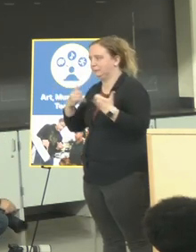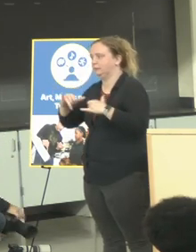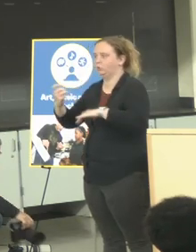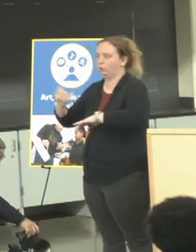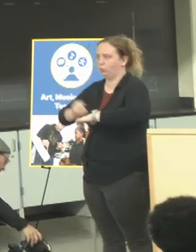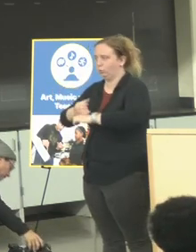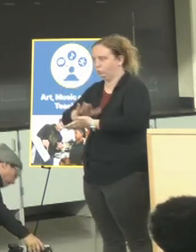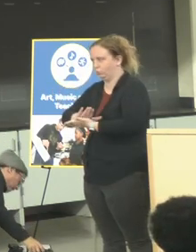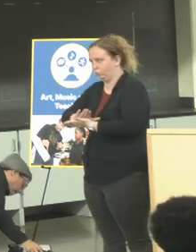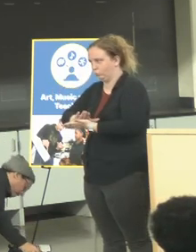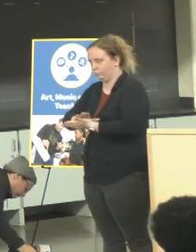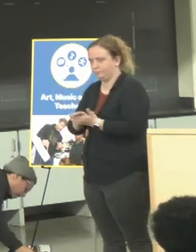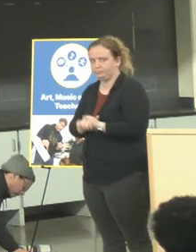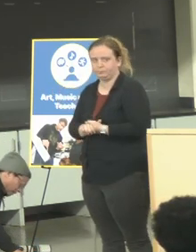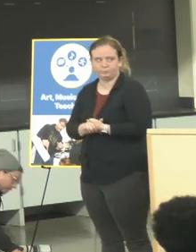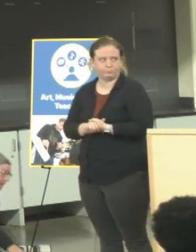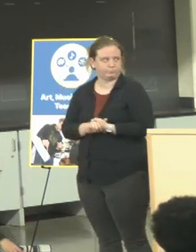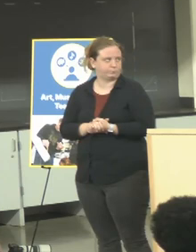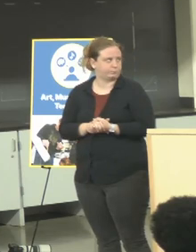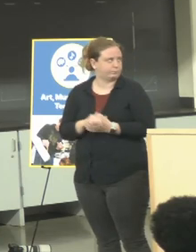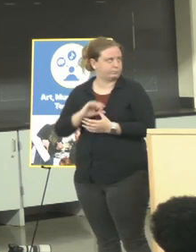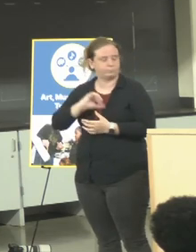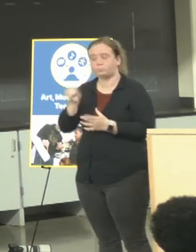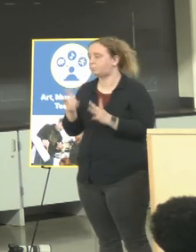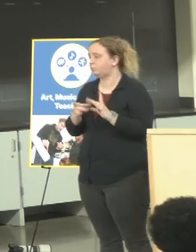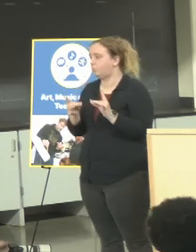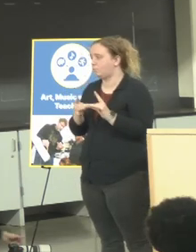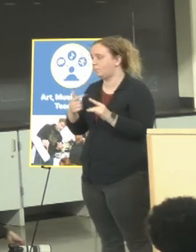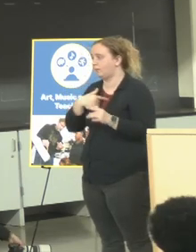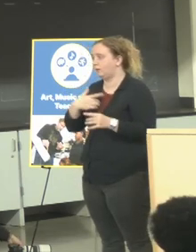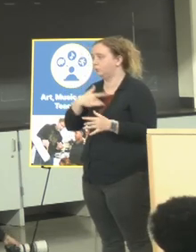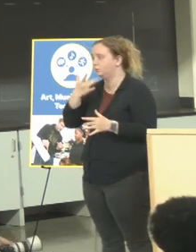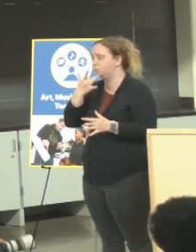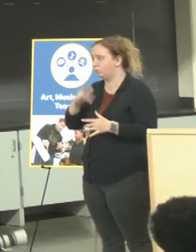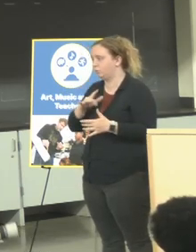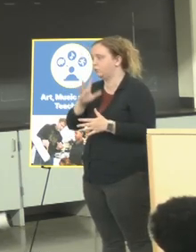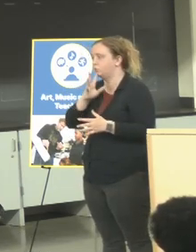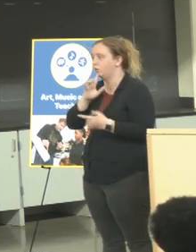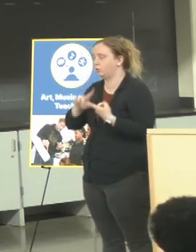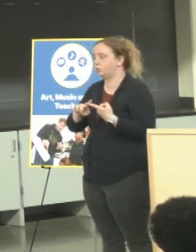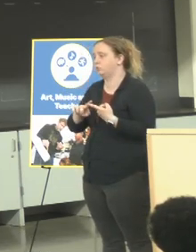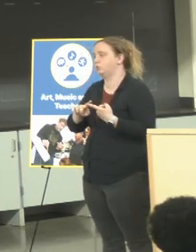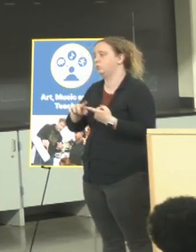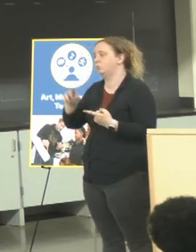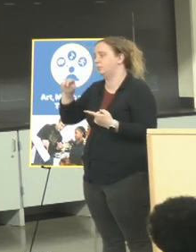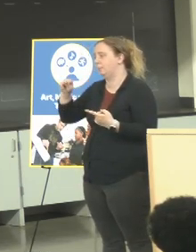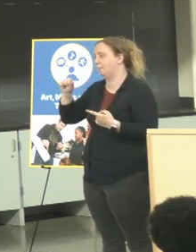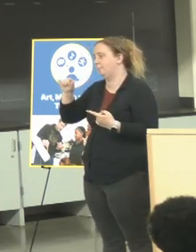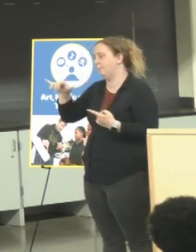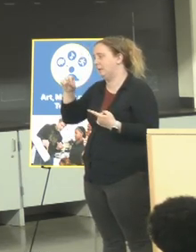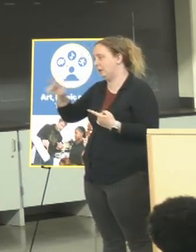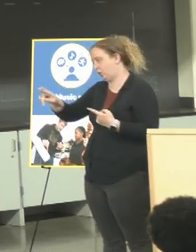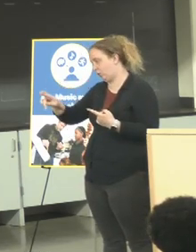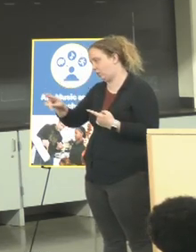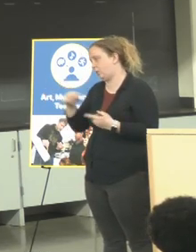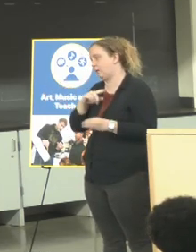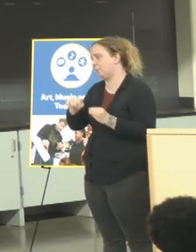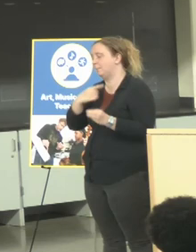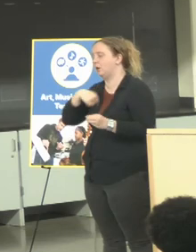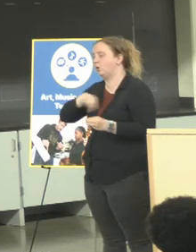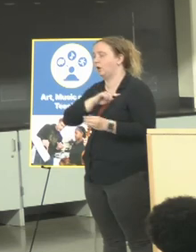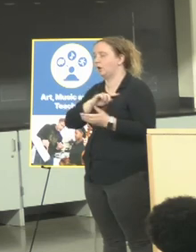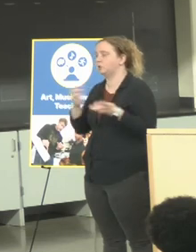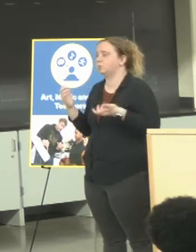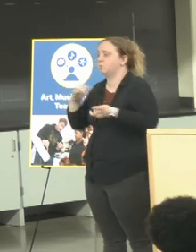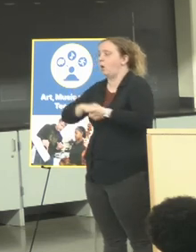Another point is I've had the fortune to talk to Mayor Harrell about us partnering to make sure that we're standing up